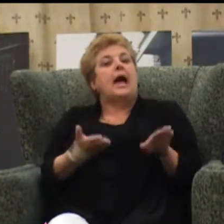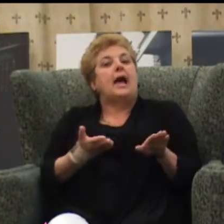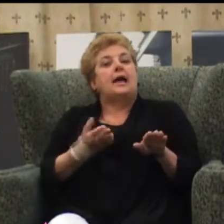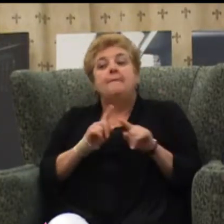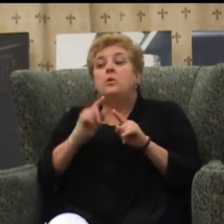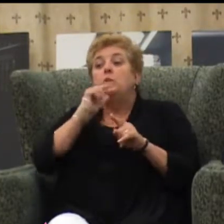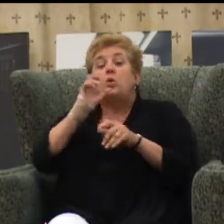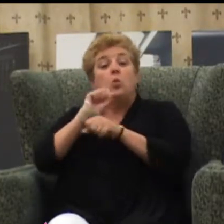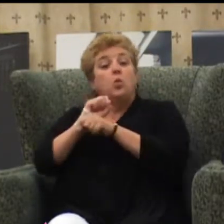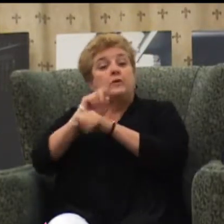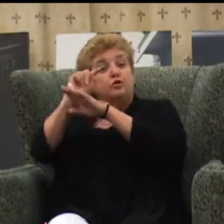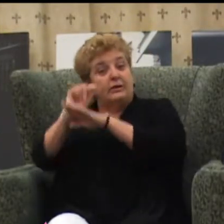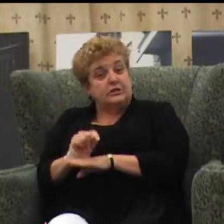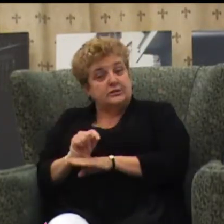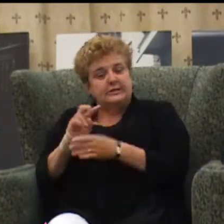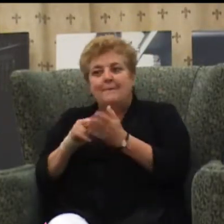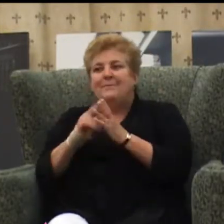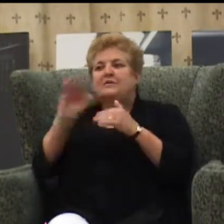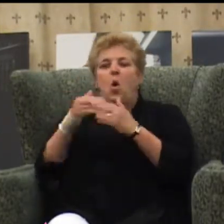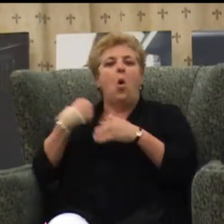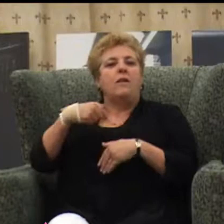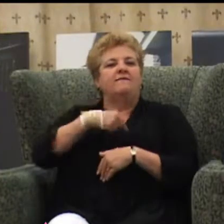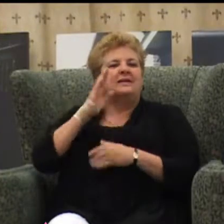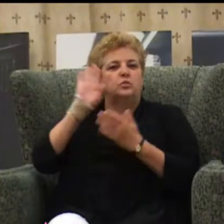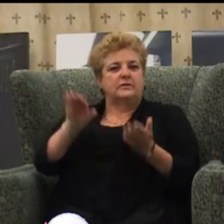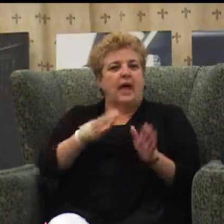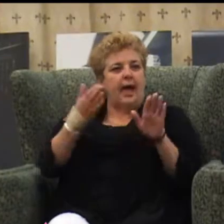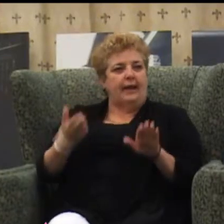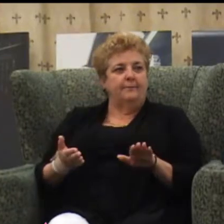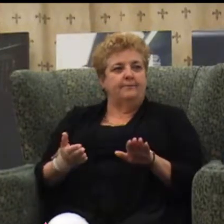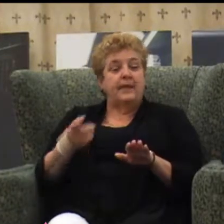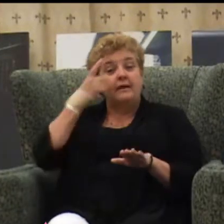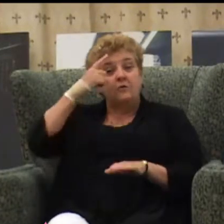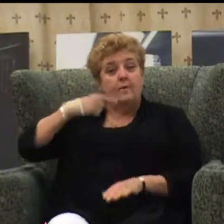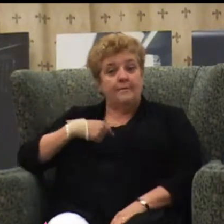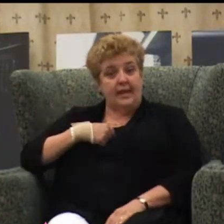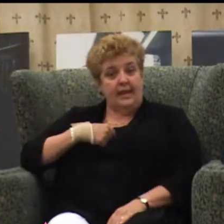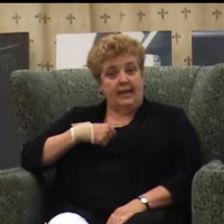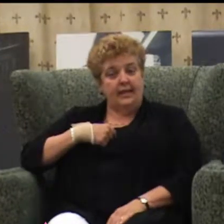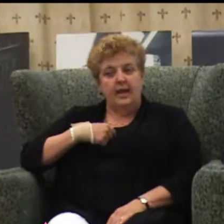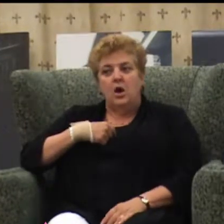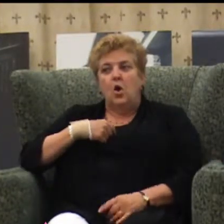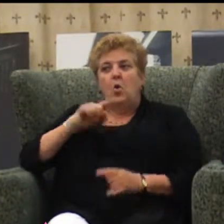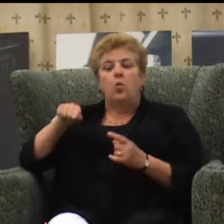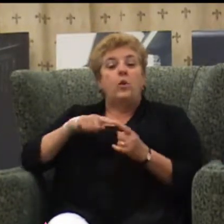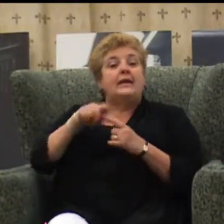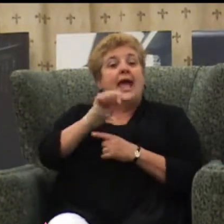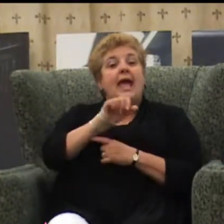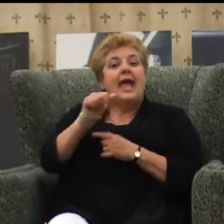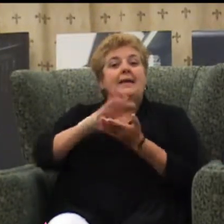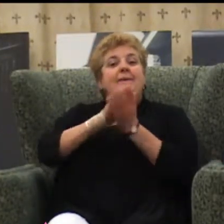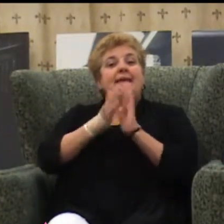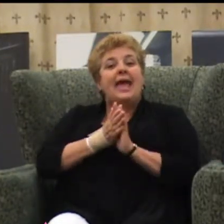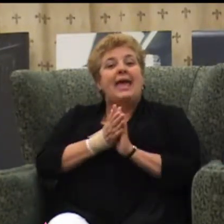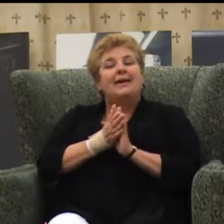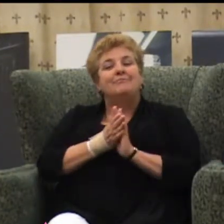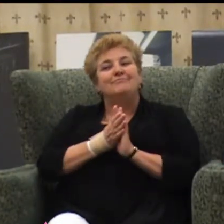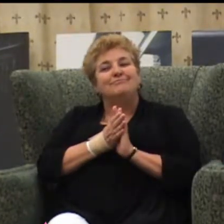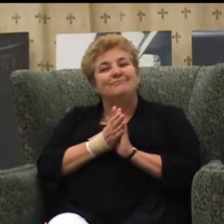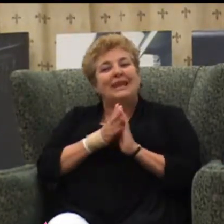And again, for me, like a lot of us, when Alcoholics Anonymous really became a matter of life and death for me, then I started to